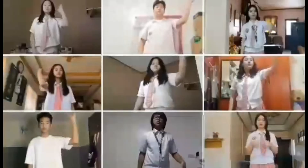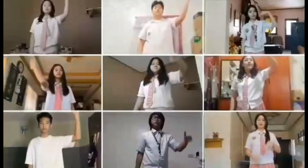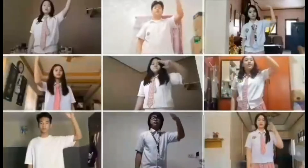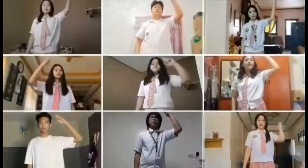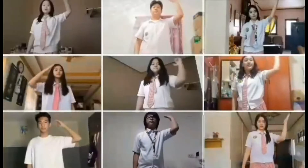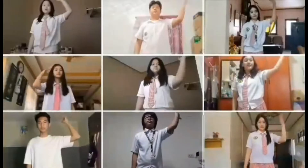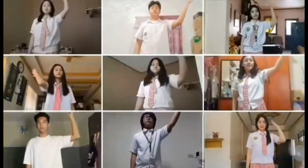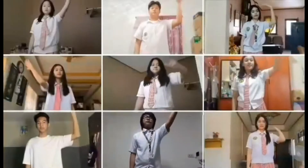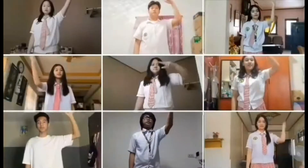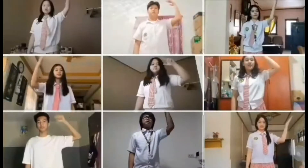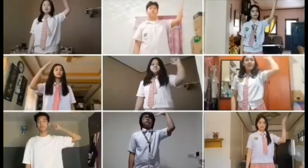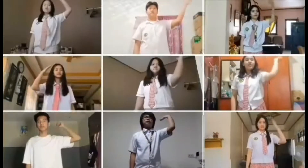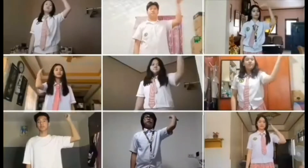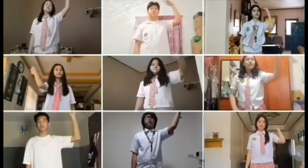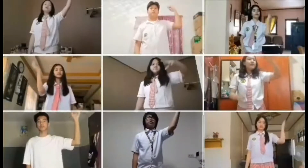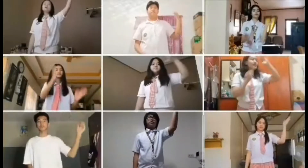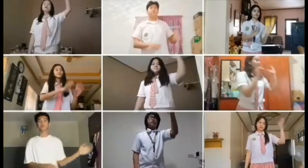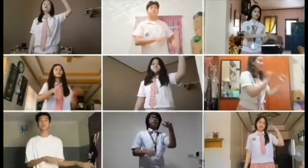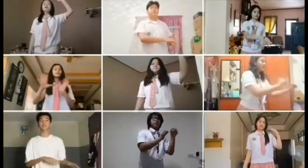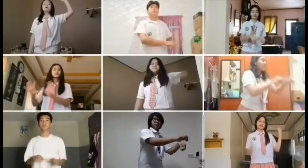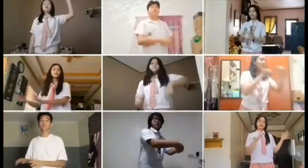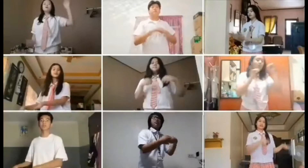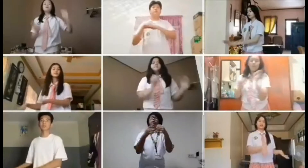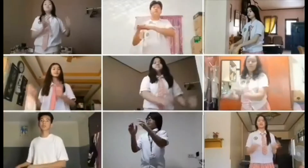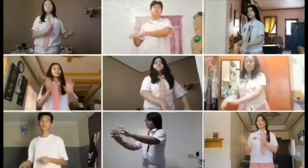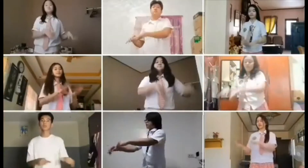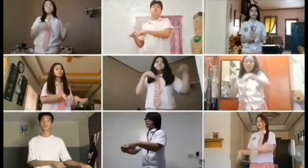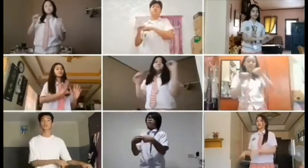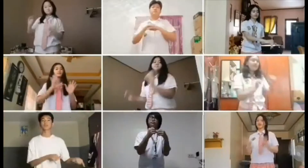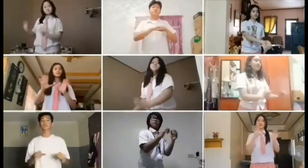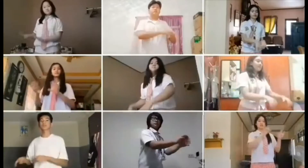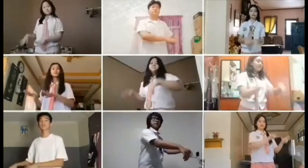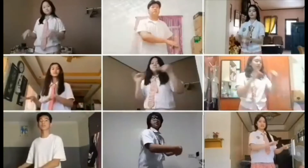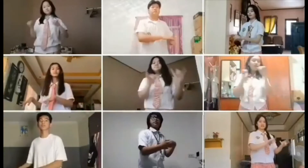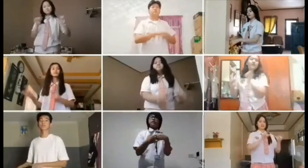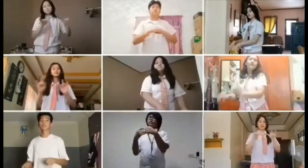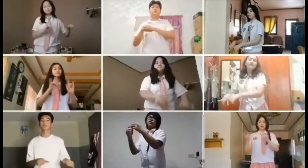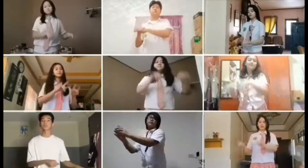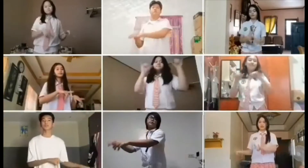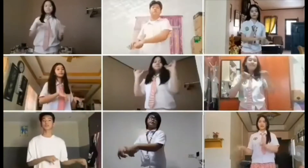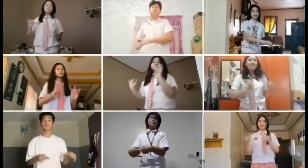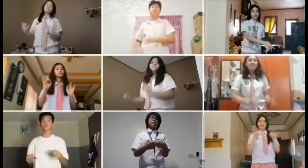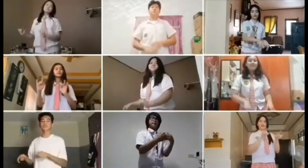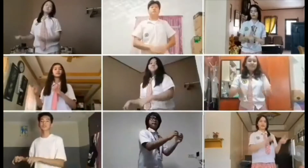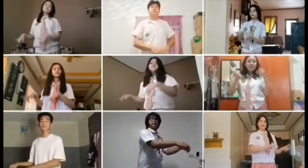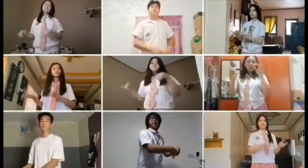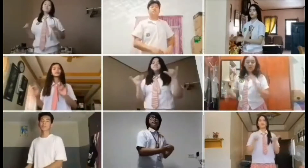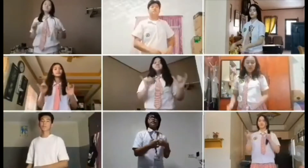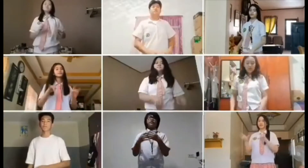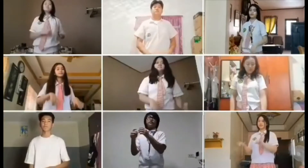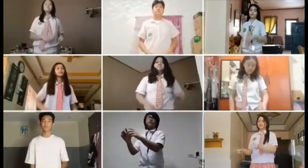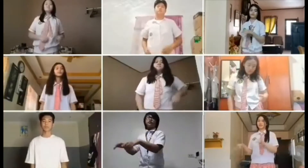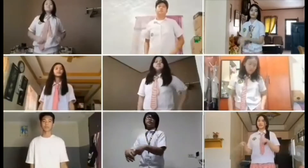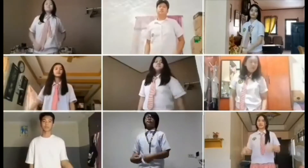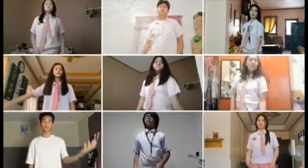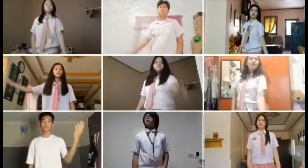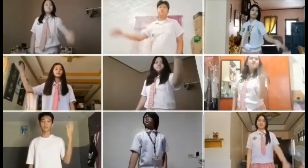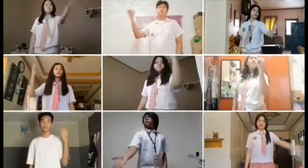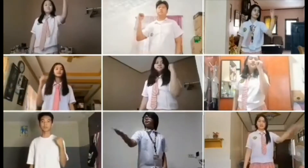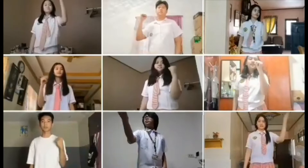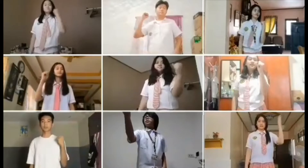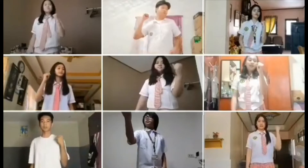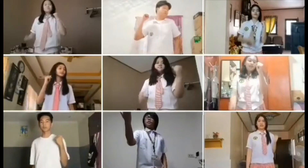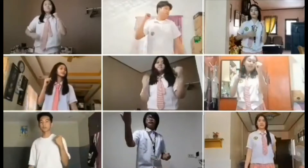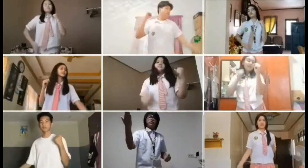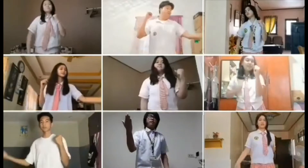We are all God's children, we are all the same. He is calling us